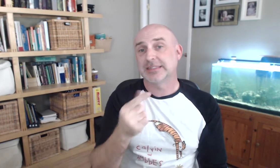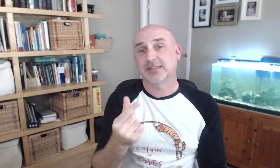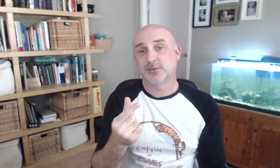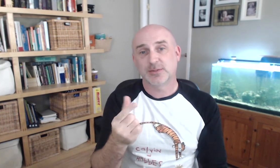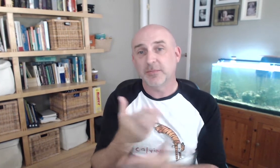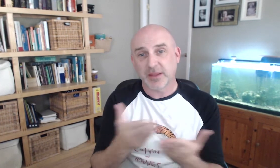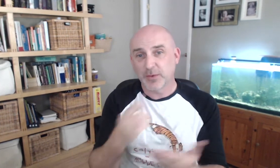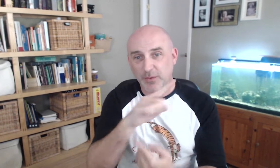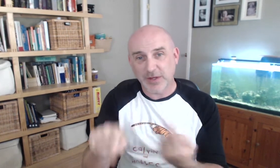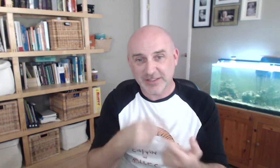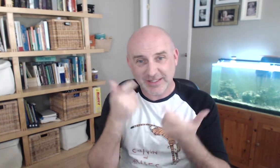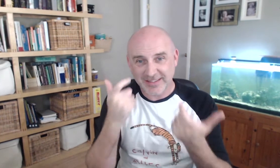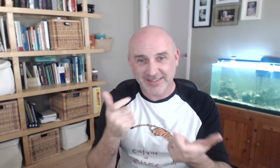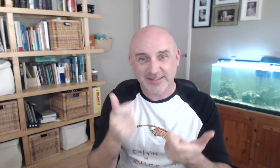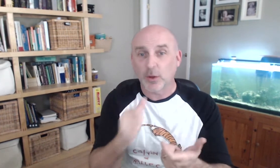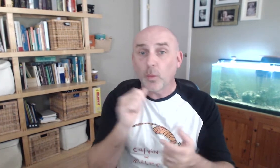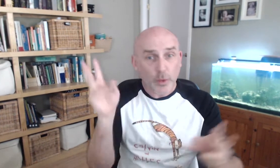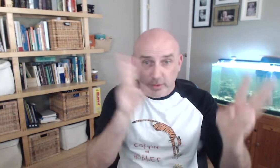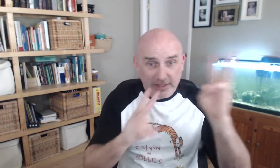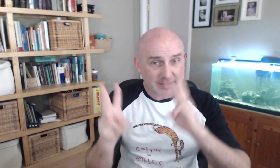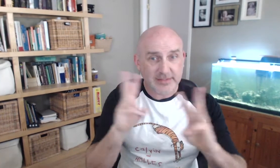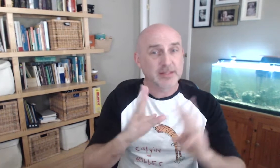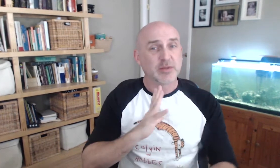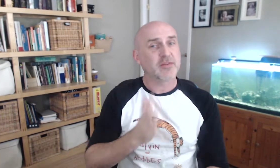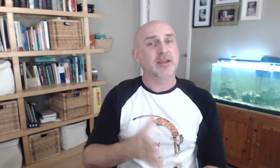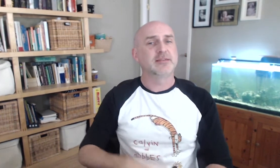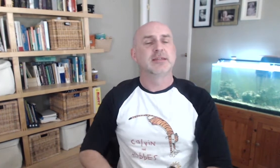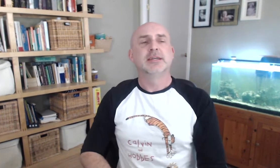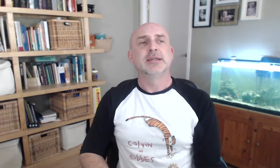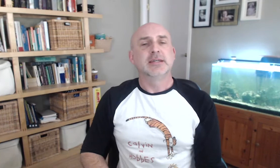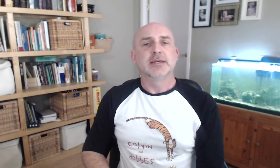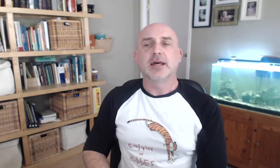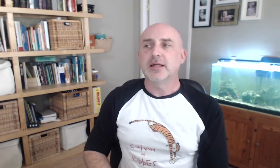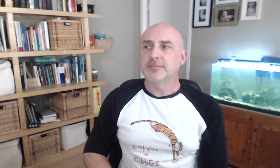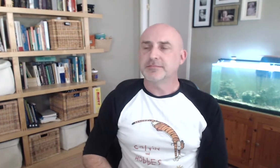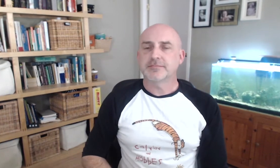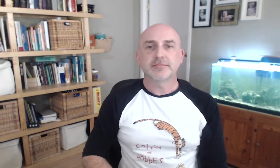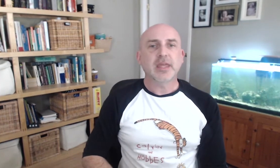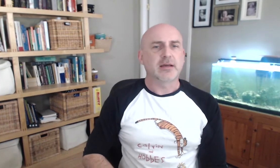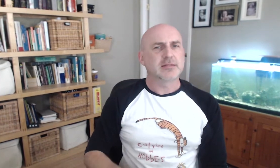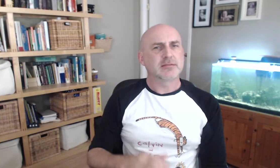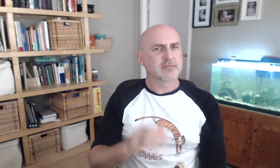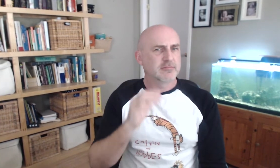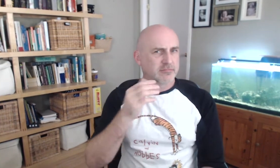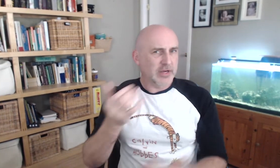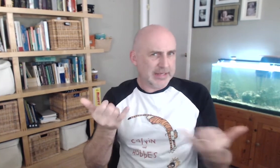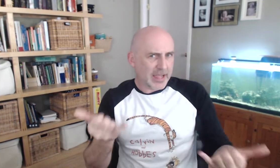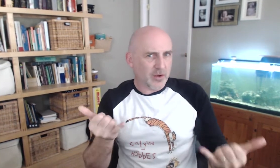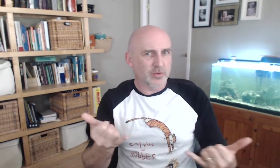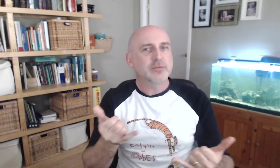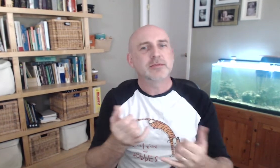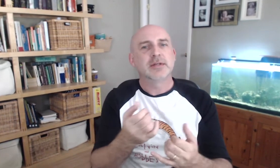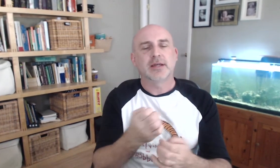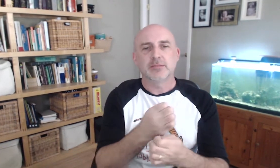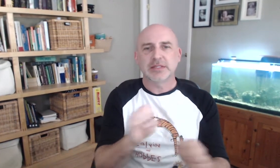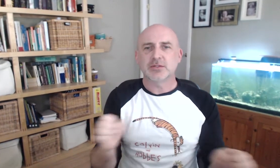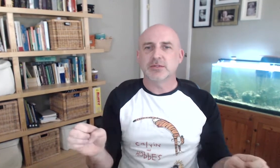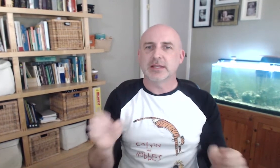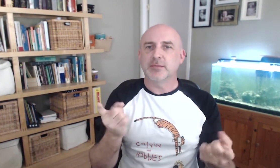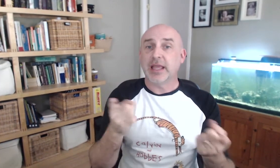or something when you're watching this. Don't worry, it's going to be fine. Yeah, right now, Easter is going to be